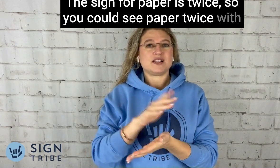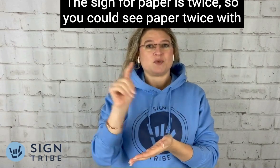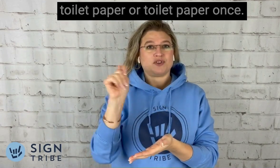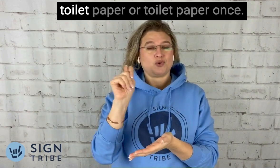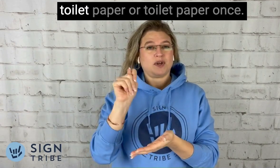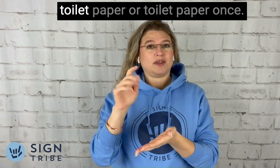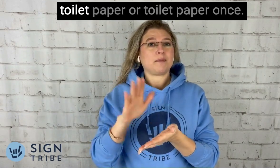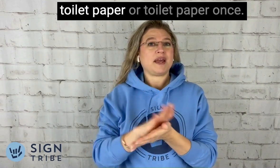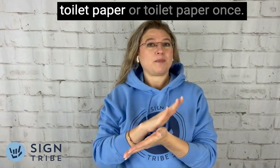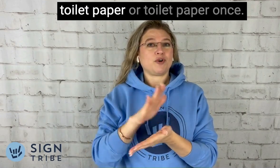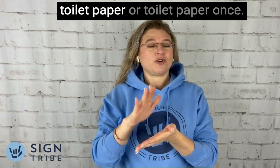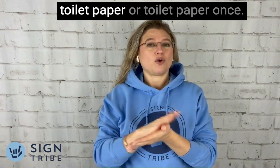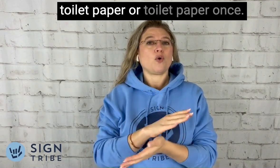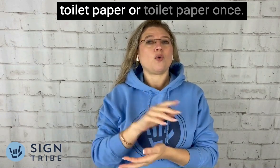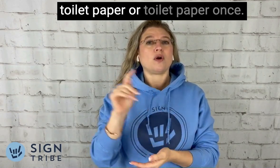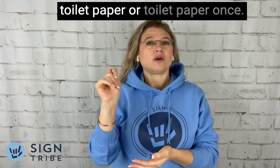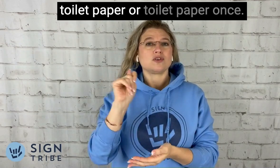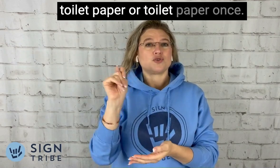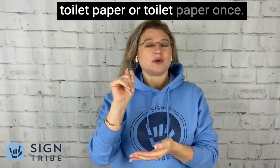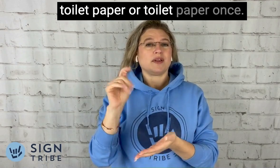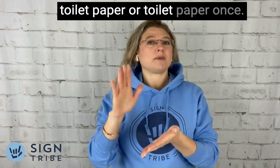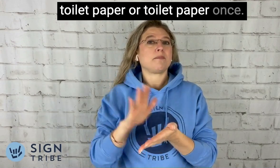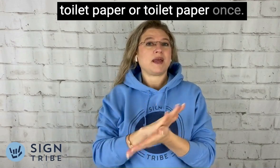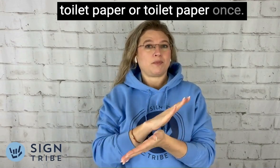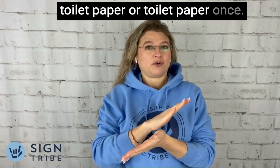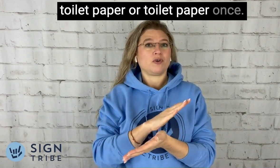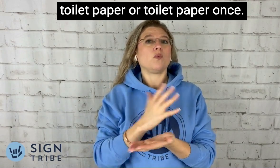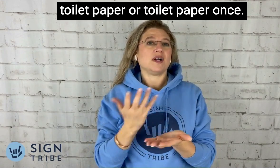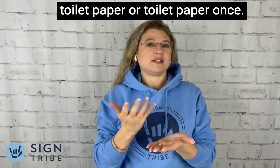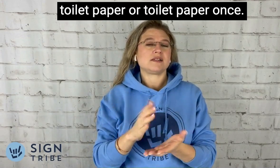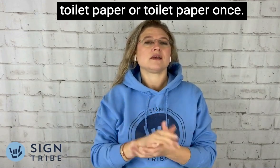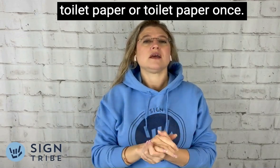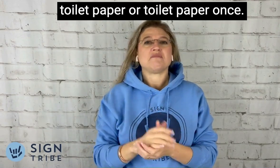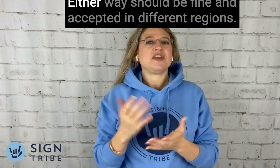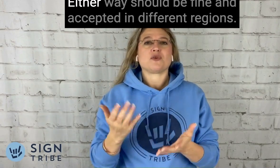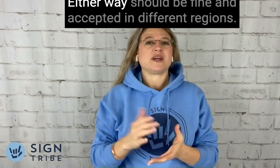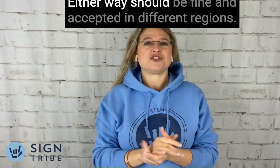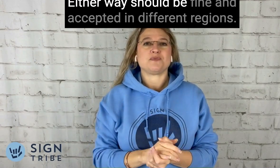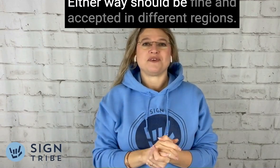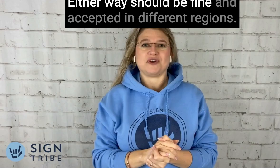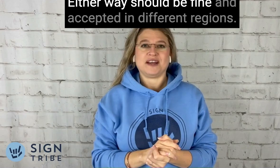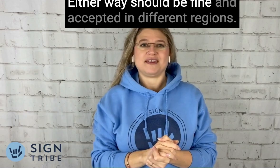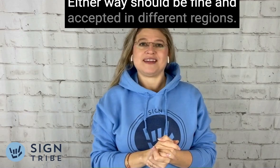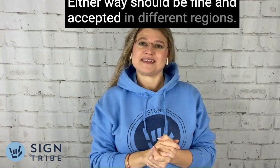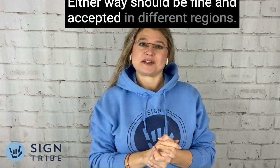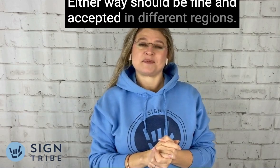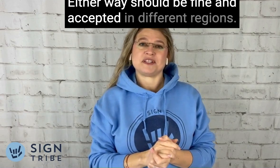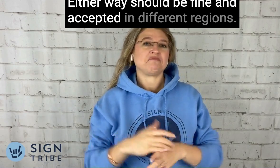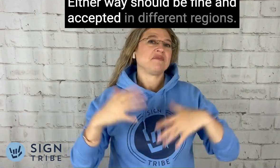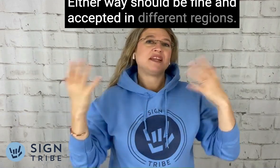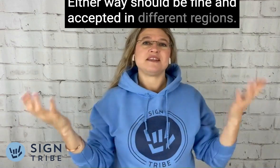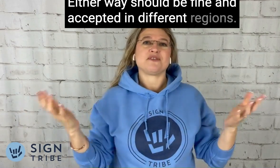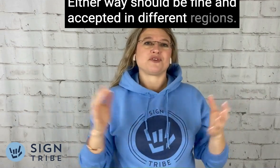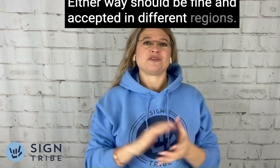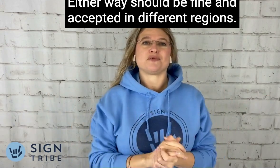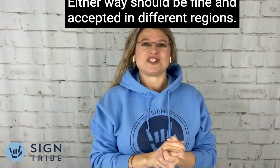with toilet paper or toilet paper once. Either way should be fine and accepted in different